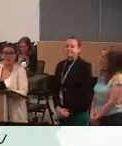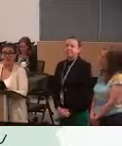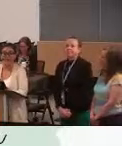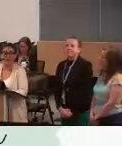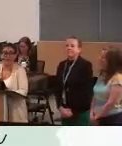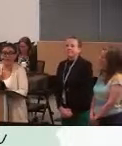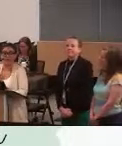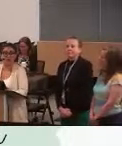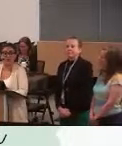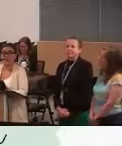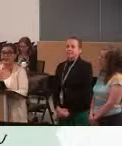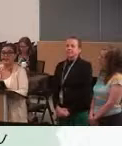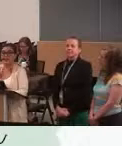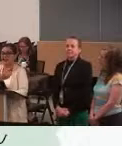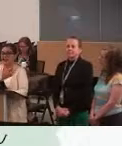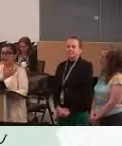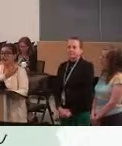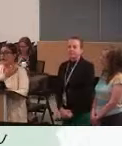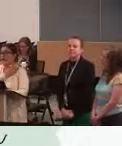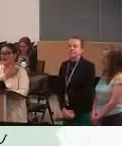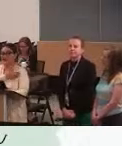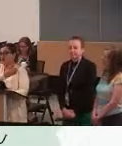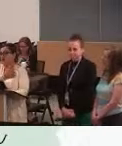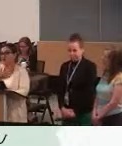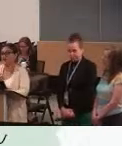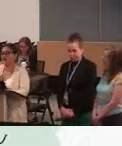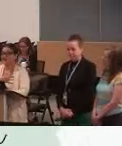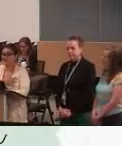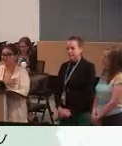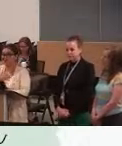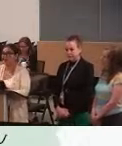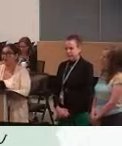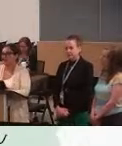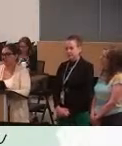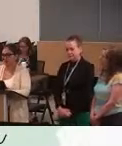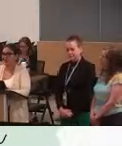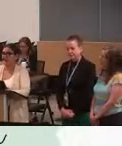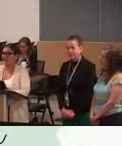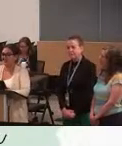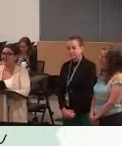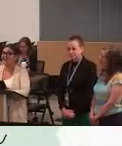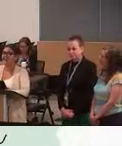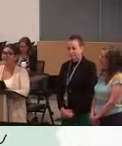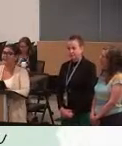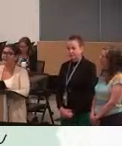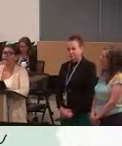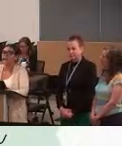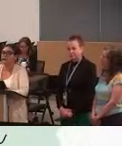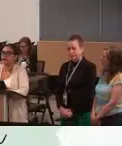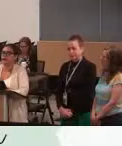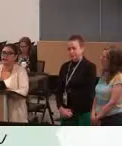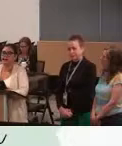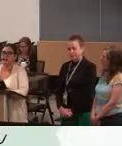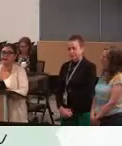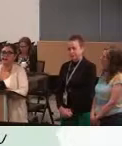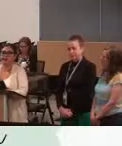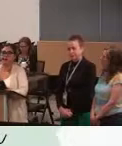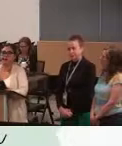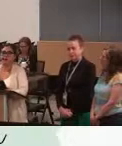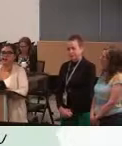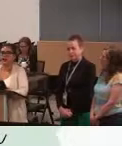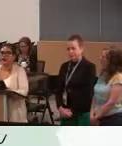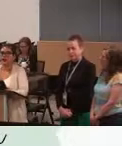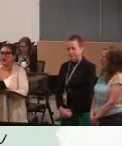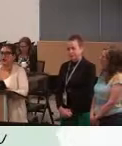their own anxieties and depression and their own, even if it's not an anxiety or depression, it's a life struggle and we all go through